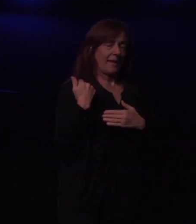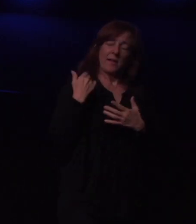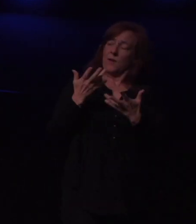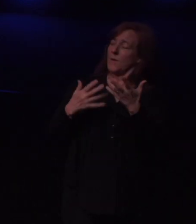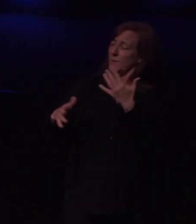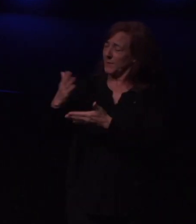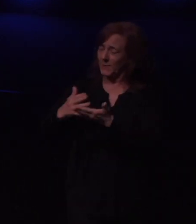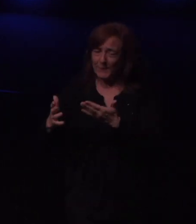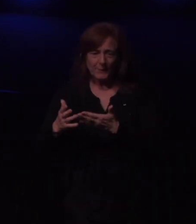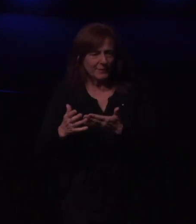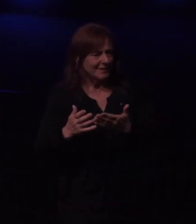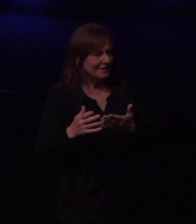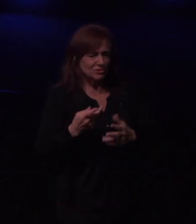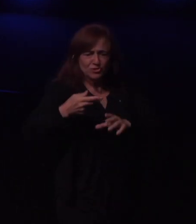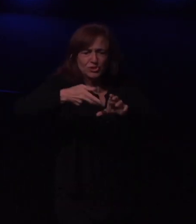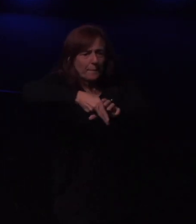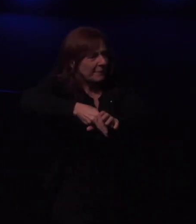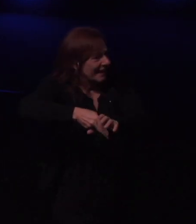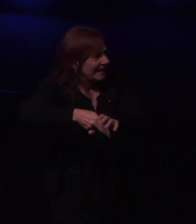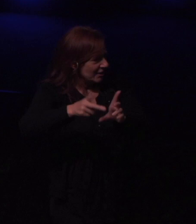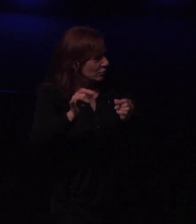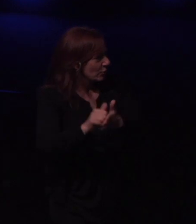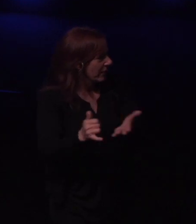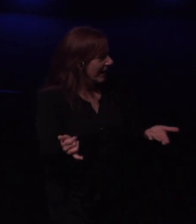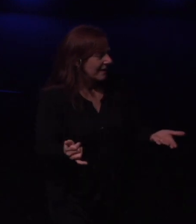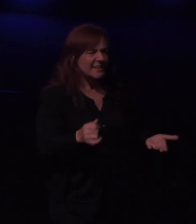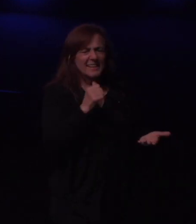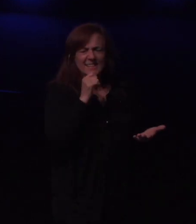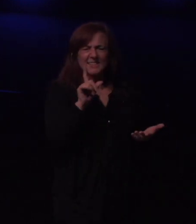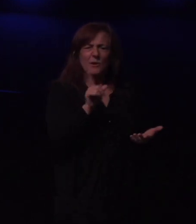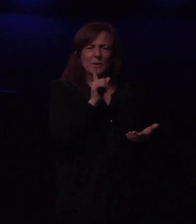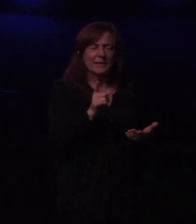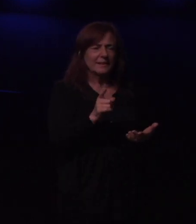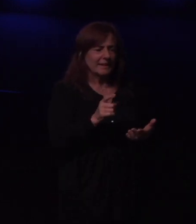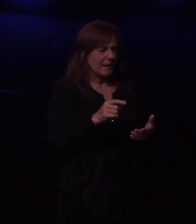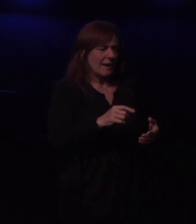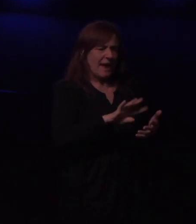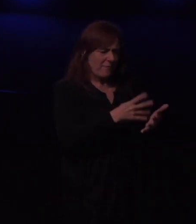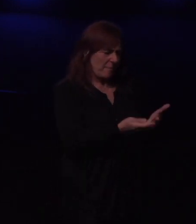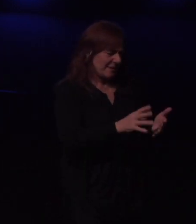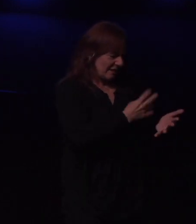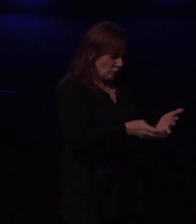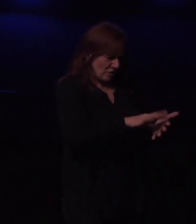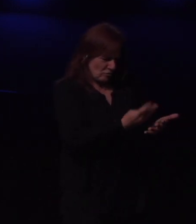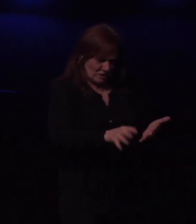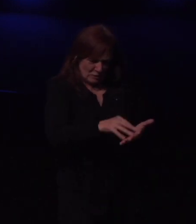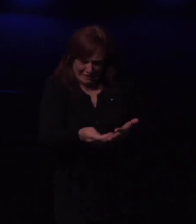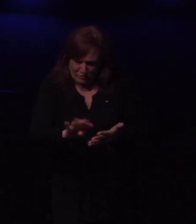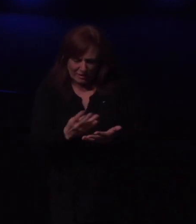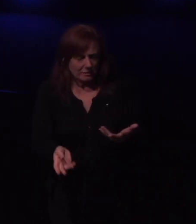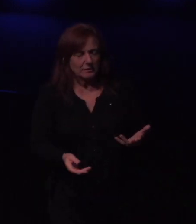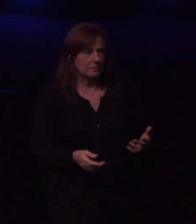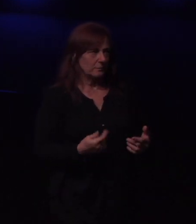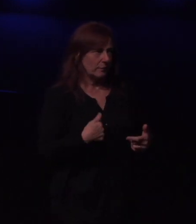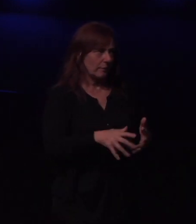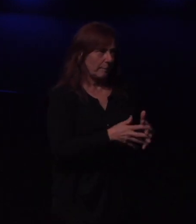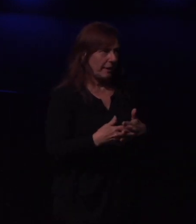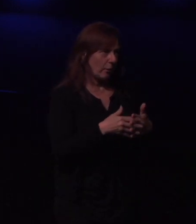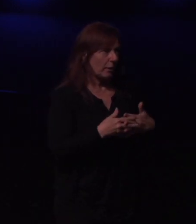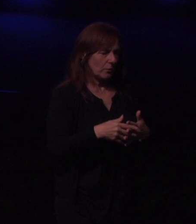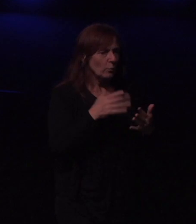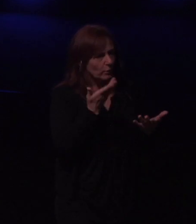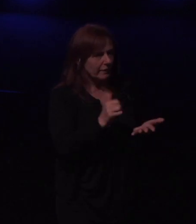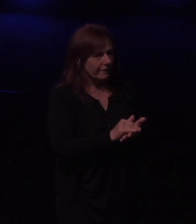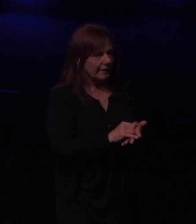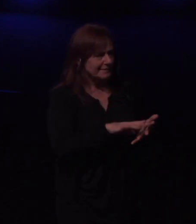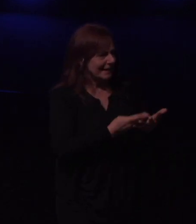opportunities he brings to you, jump into them. It's not so much a jam-pack every minute of every day. We're so American. We're really good at